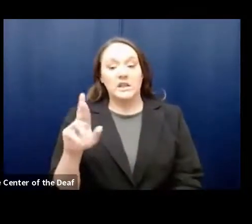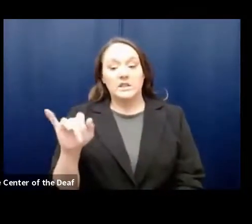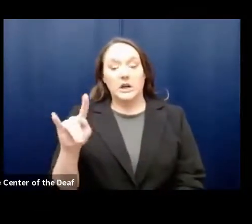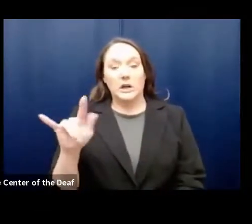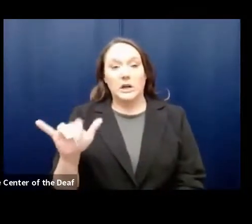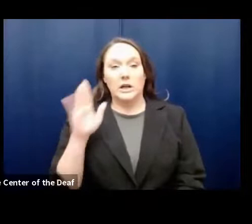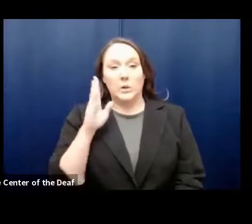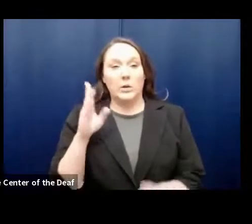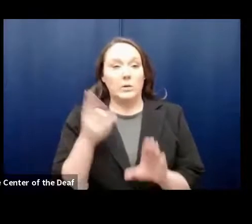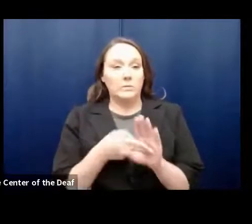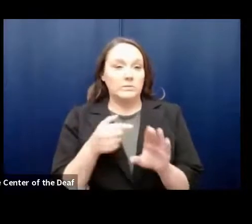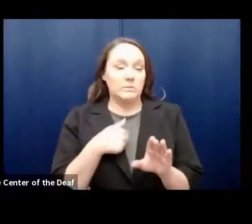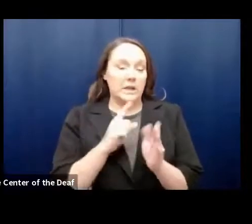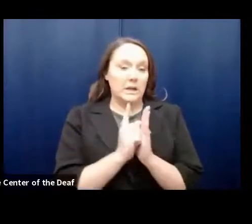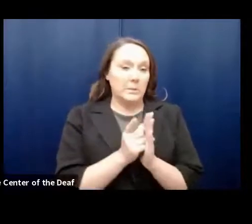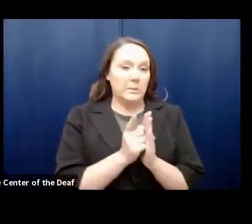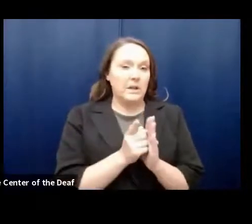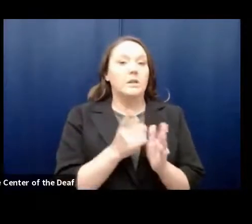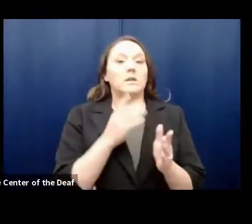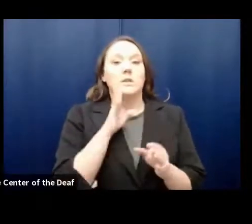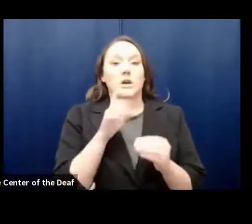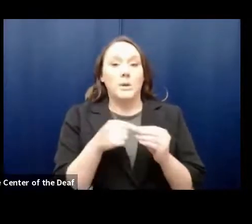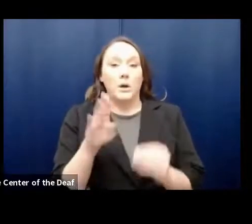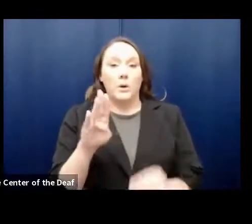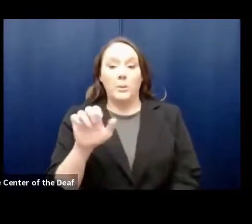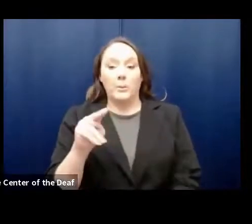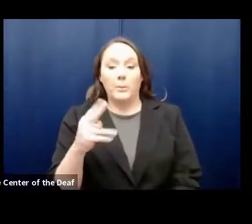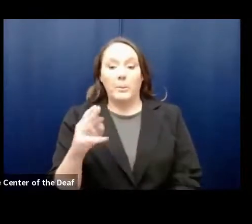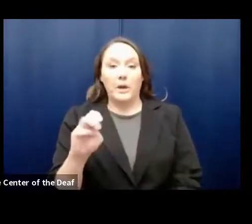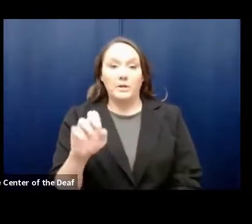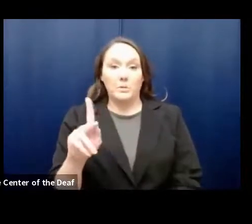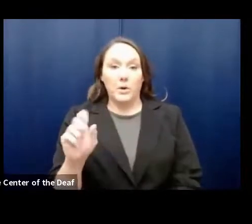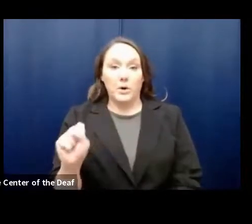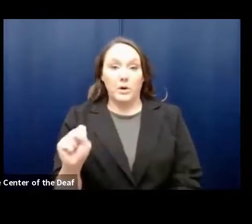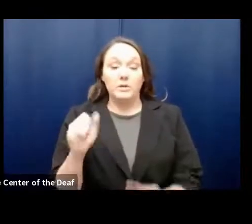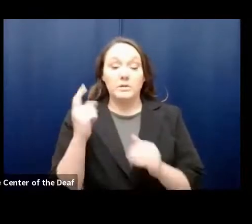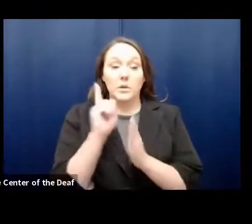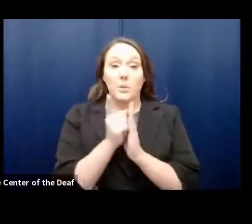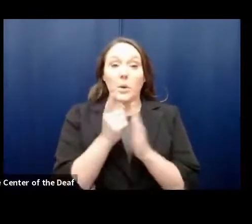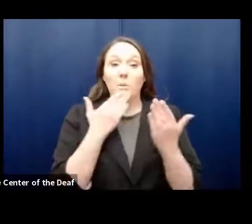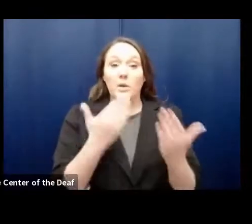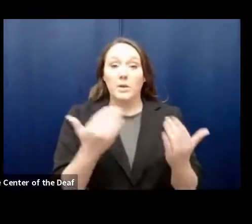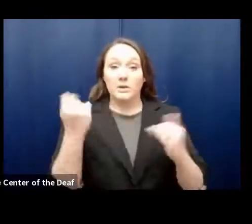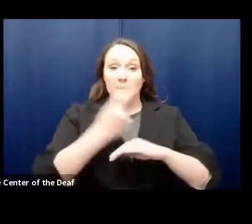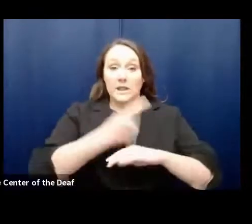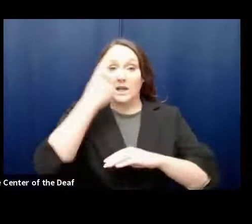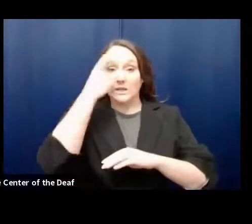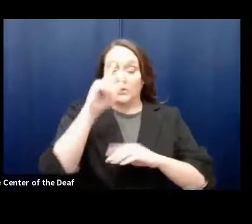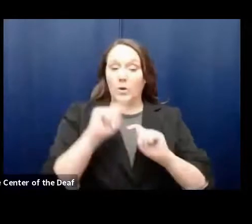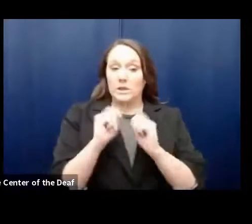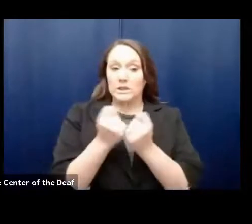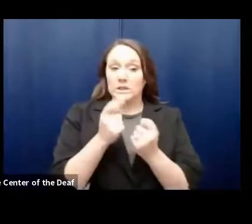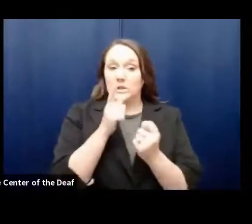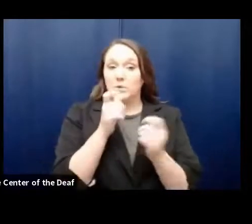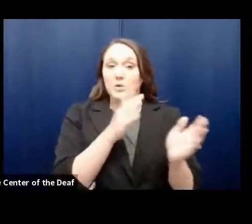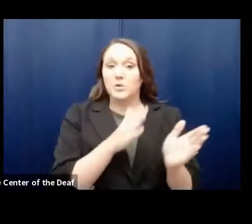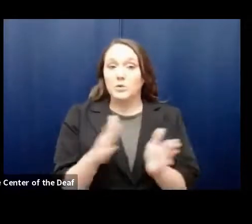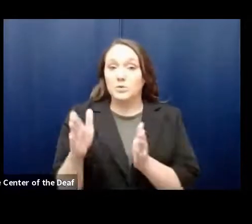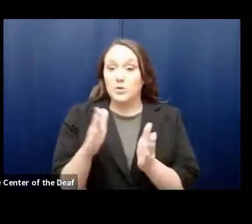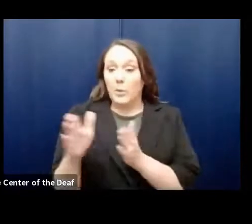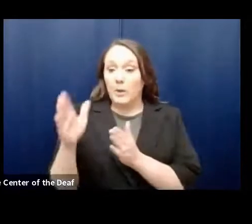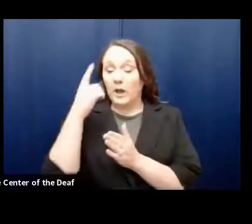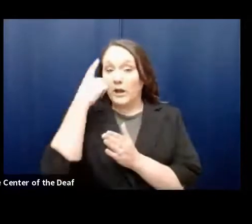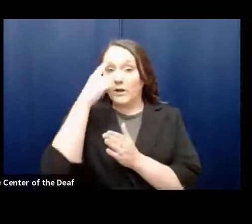just a few minutes to talk about the benchmarks. Our moment of gratitude today is dedicated to our team who is